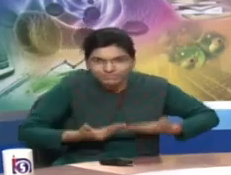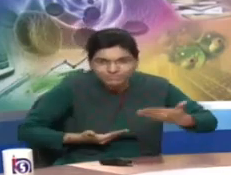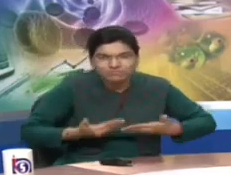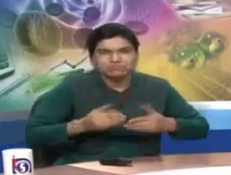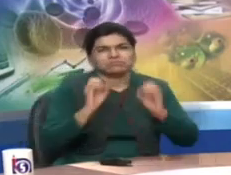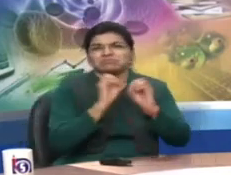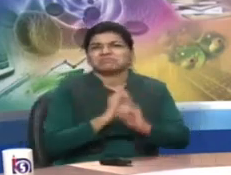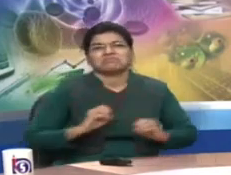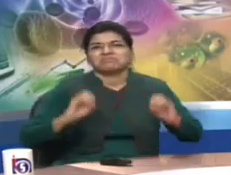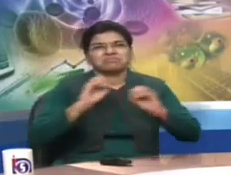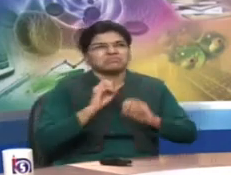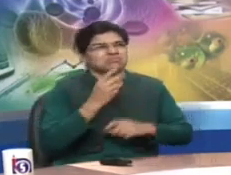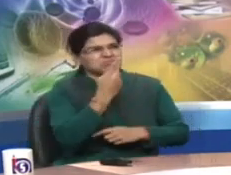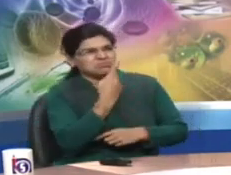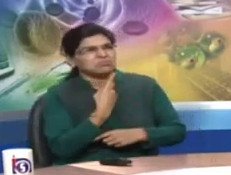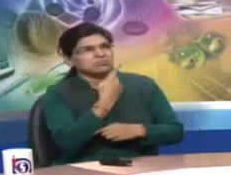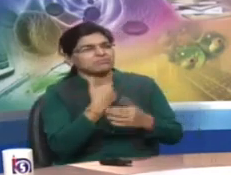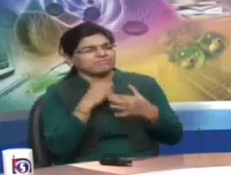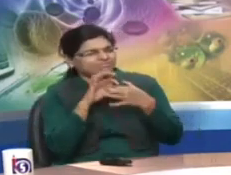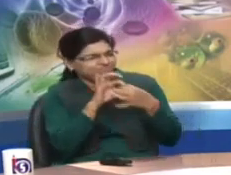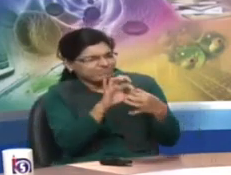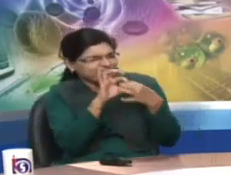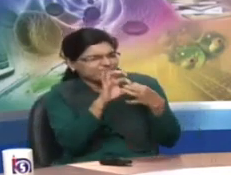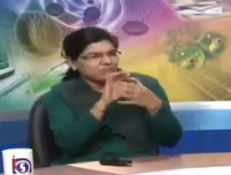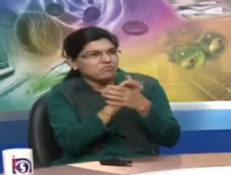philosopher, guide, etc.